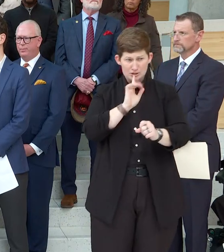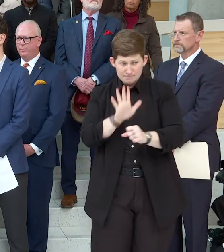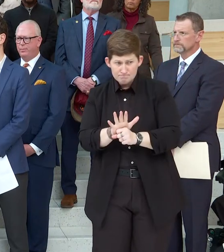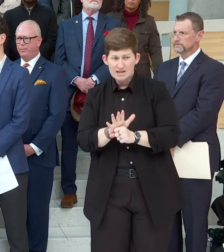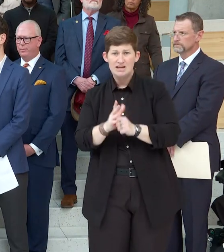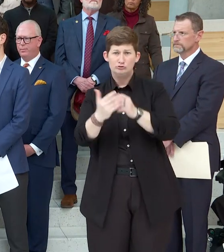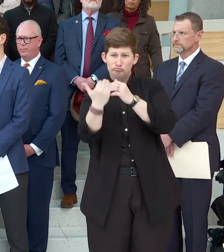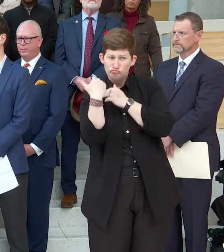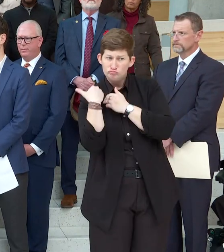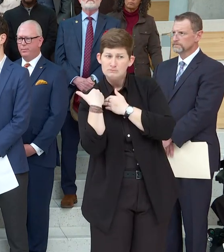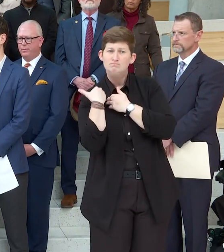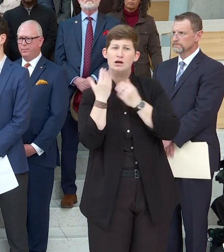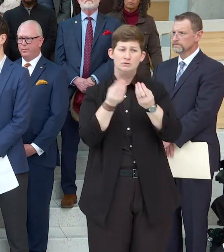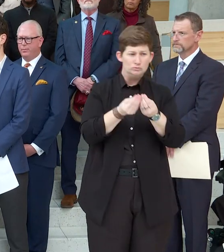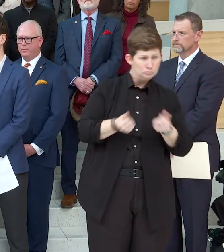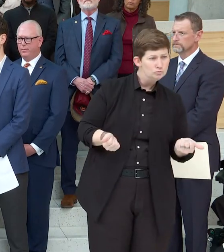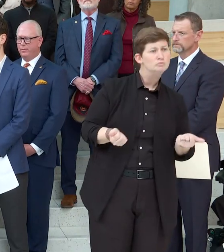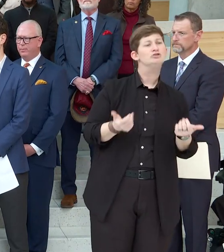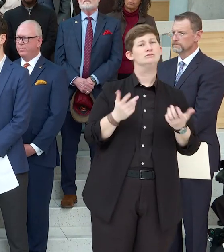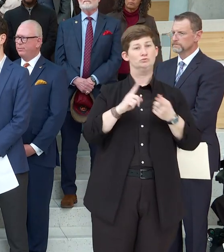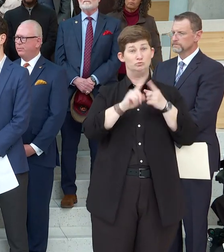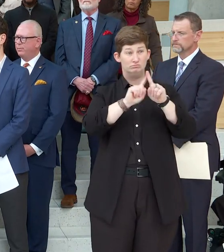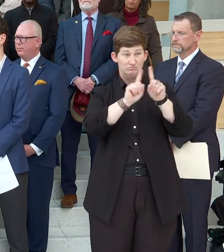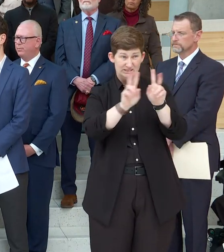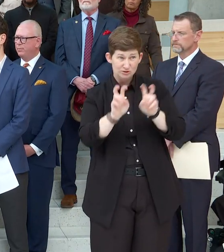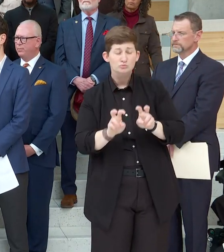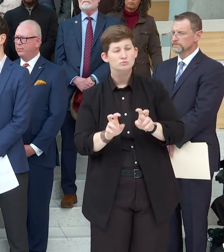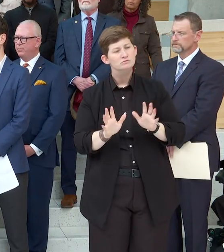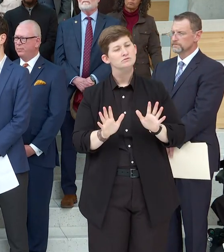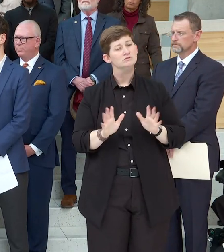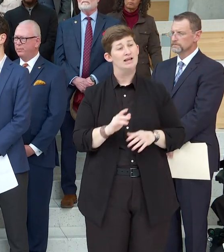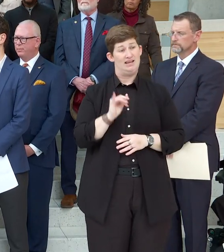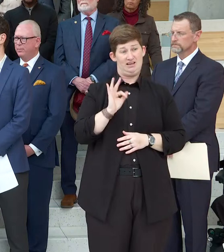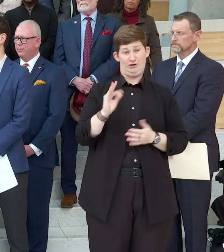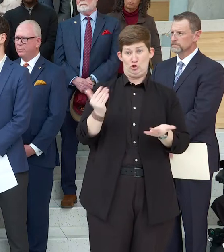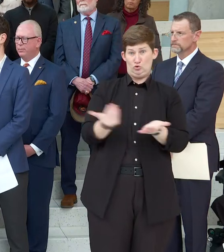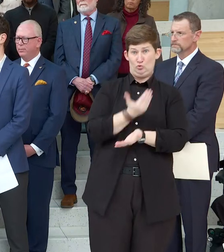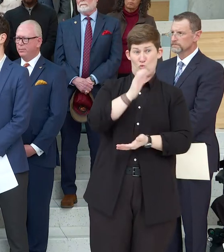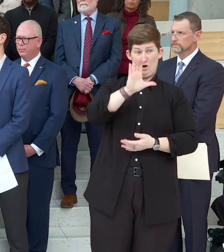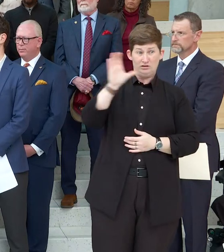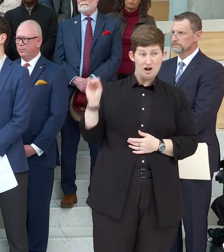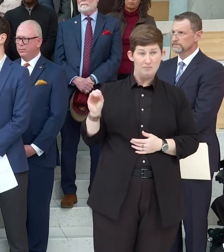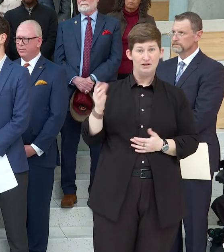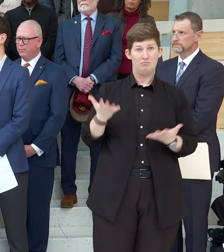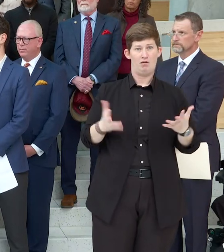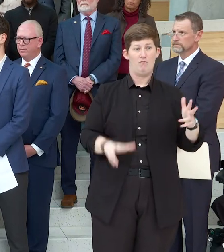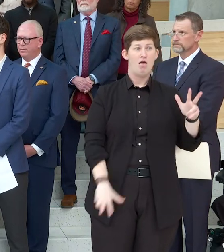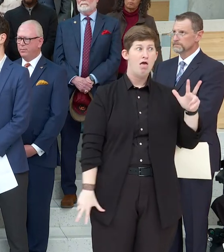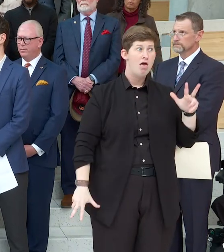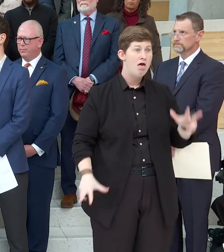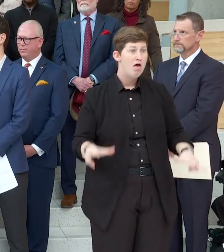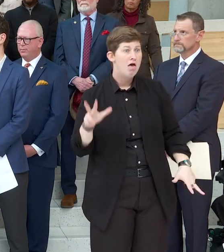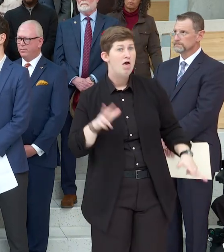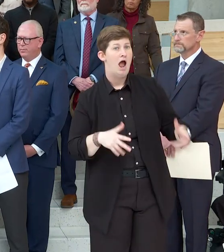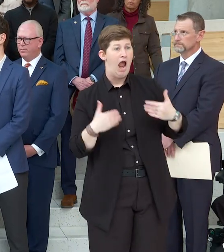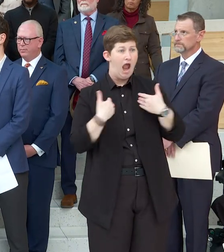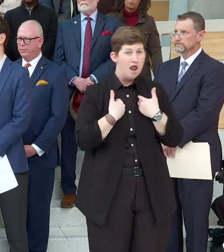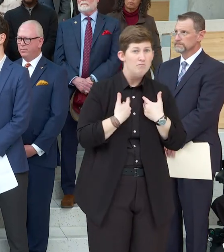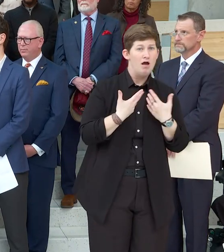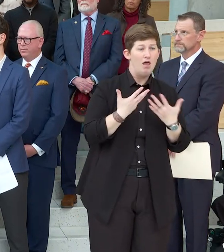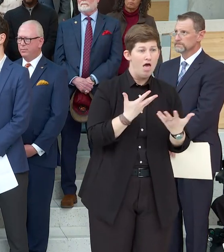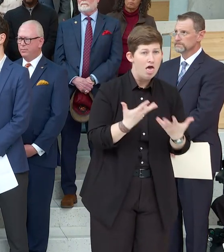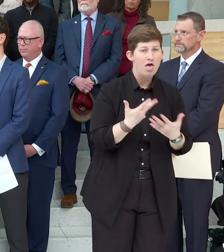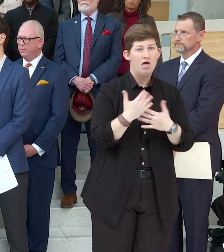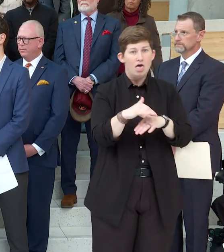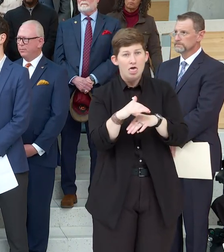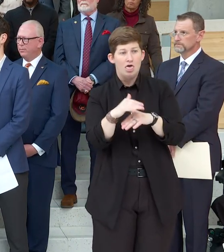solutions to these problems. Others coming into the market will have a steep learning curve, and others coming into the market will need to work with organizations